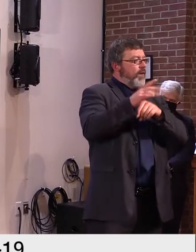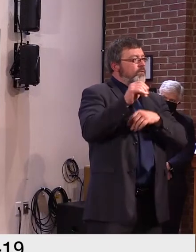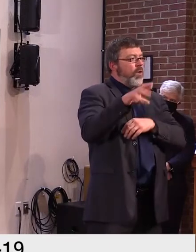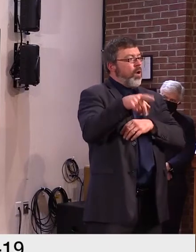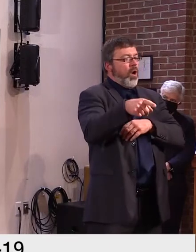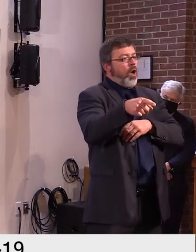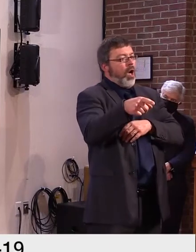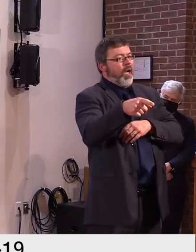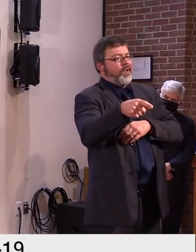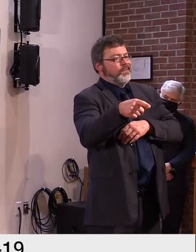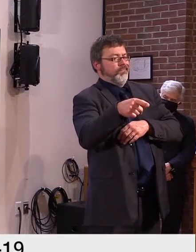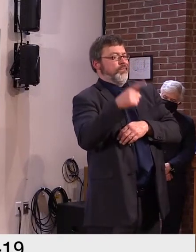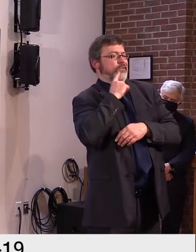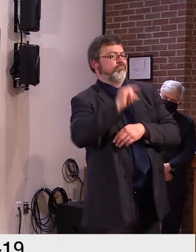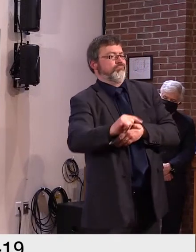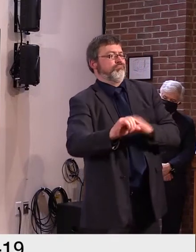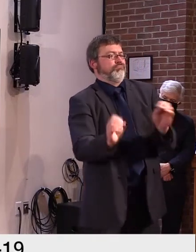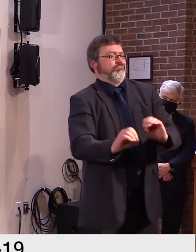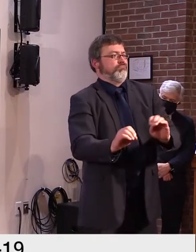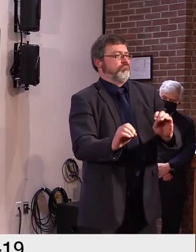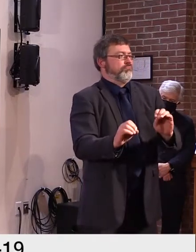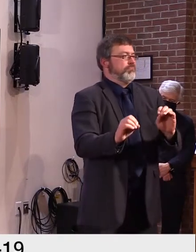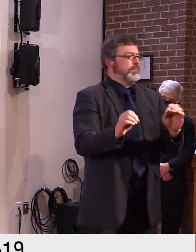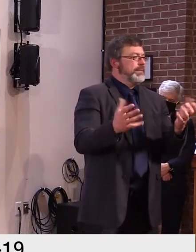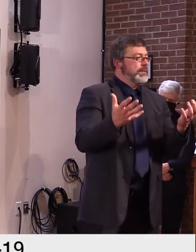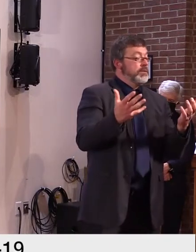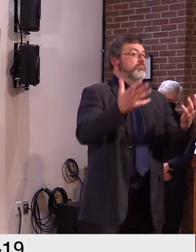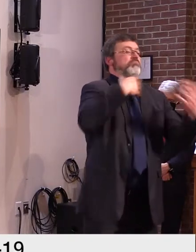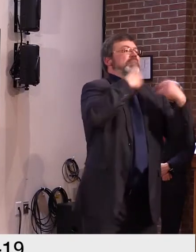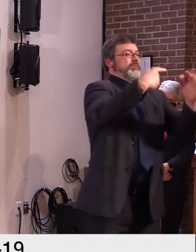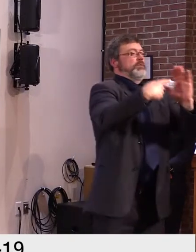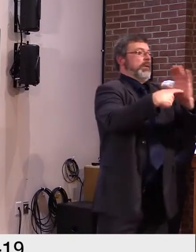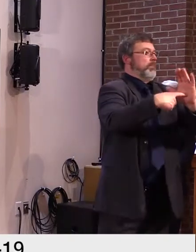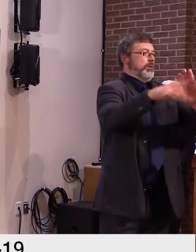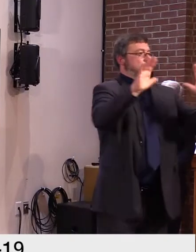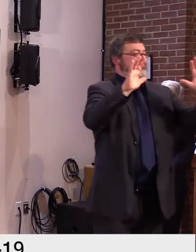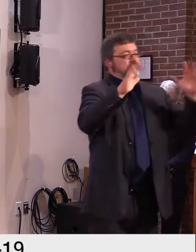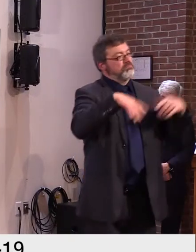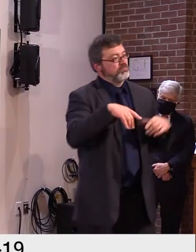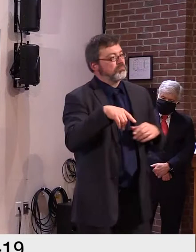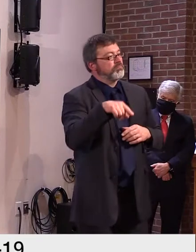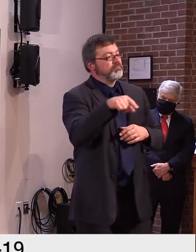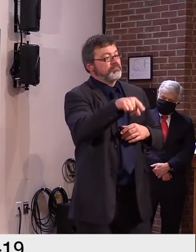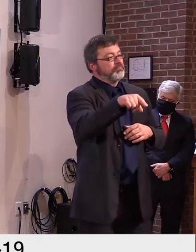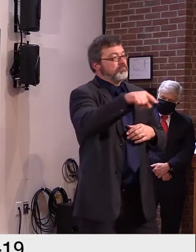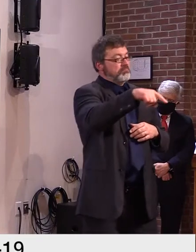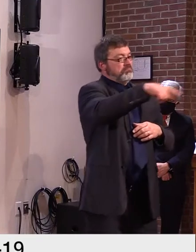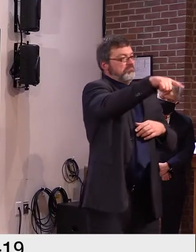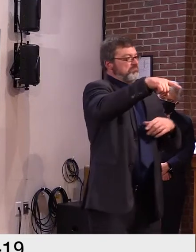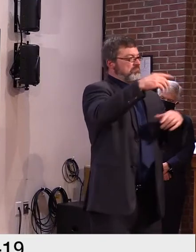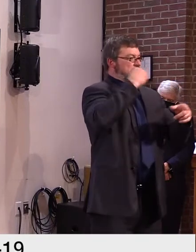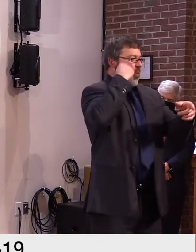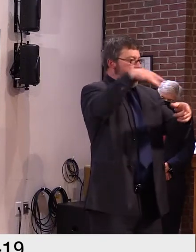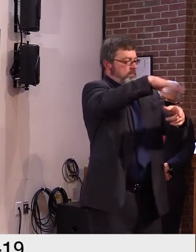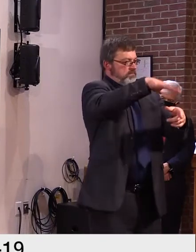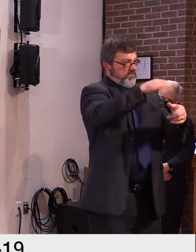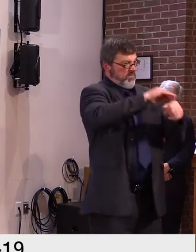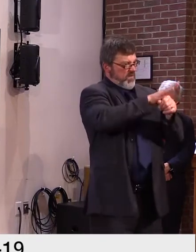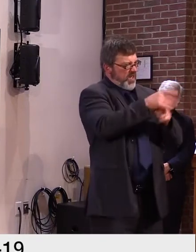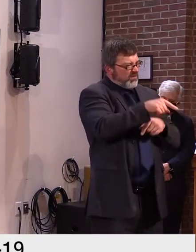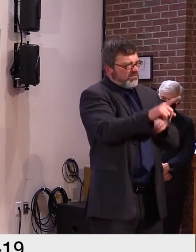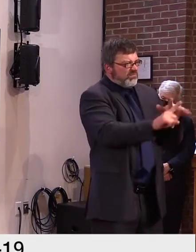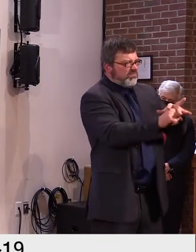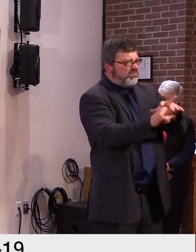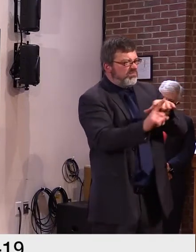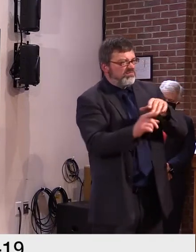in a place that has very little coronavirus going on in the state, it's going to be very low likelihood. As we've